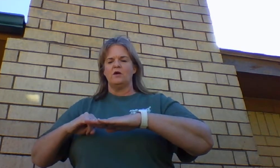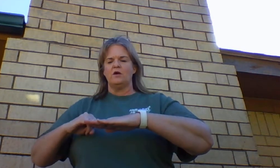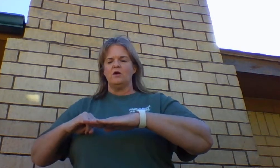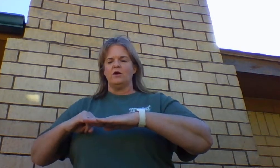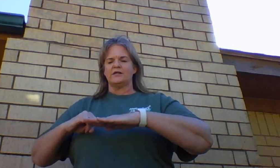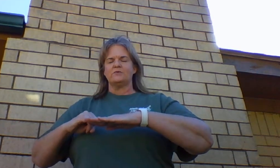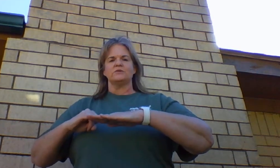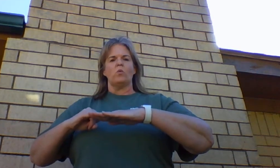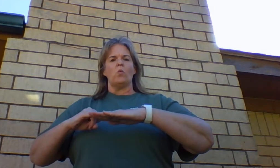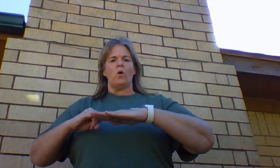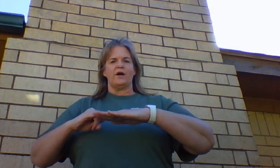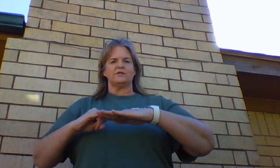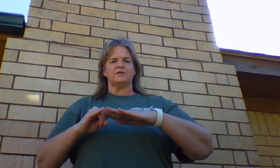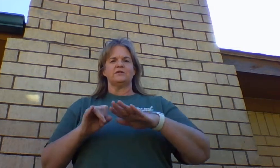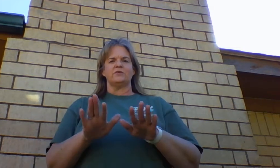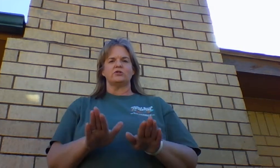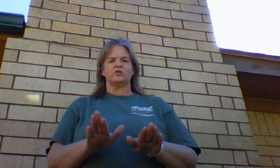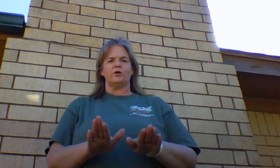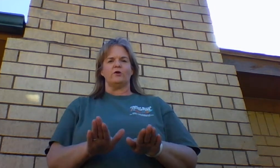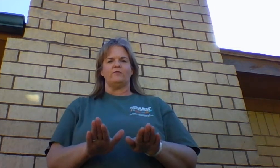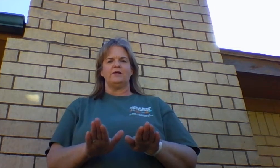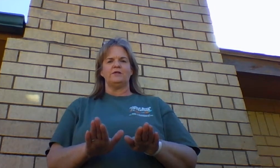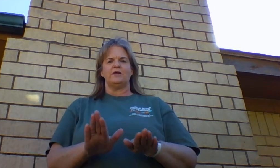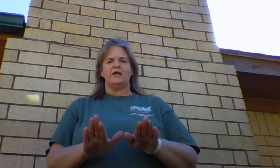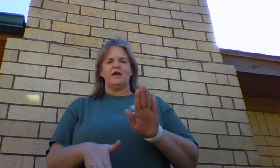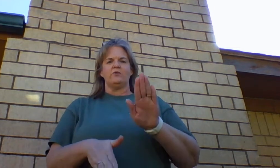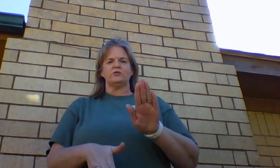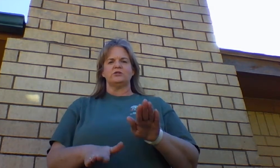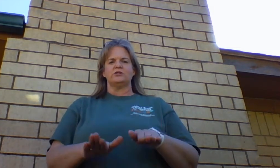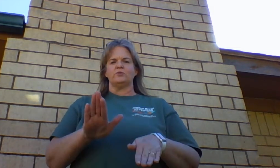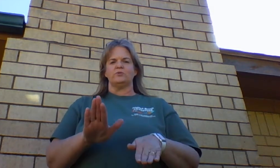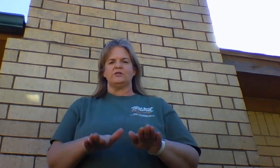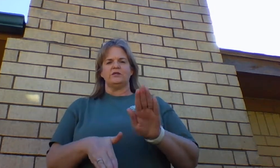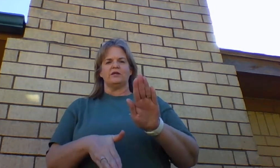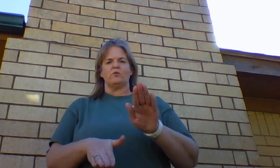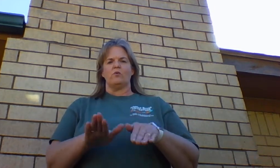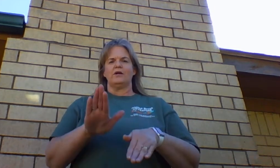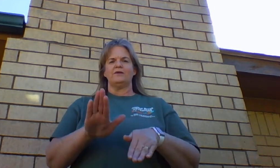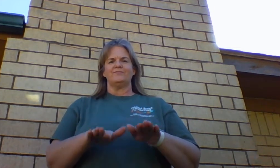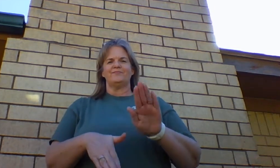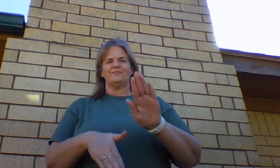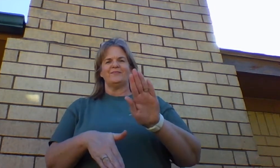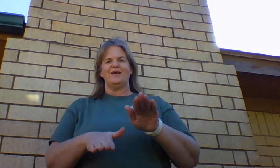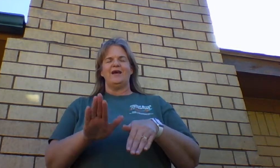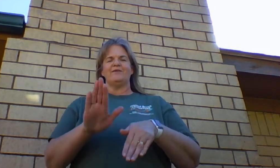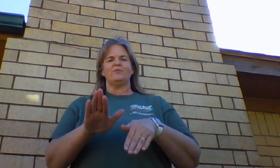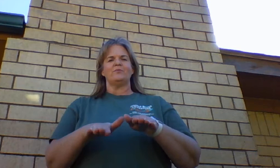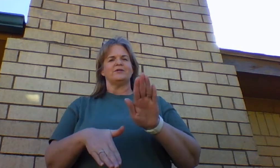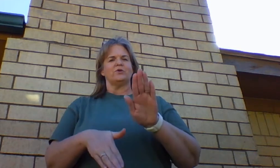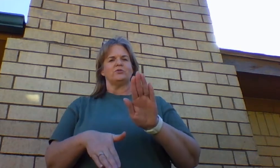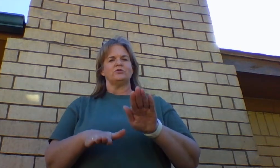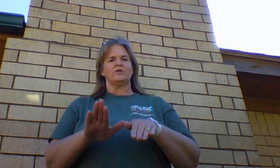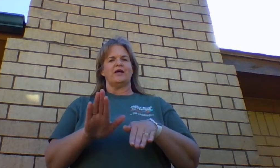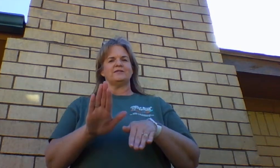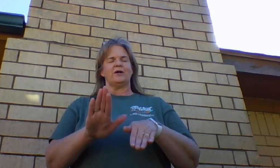Our next one is walked. So these are going to be our feet, and we're just going to pretend like we're walking. And remember, I told you last time